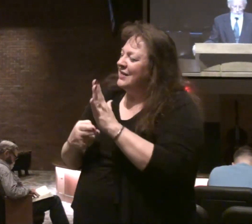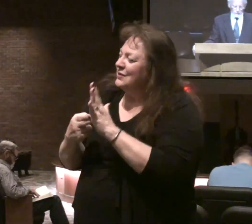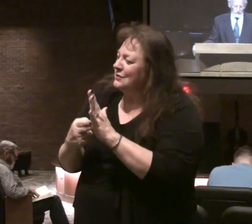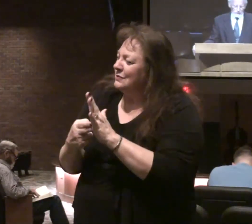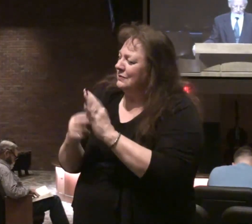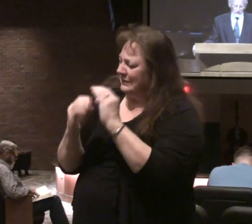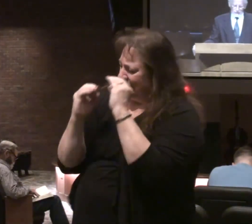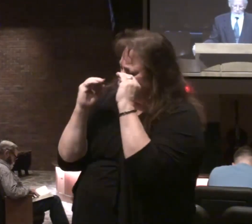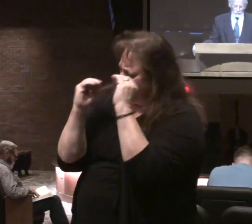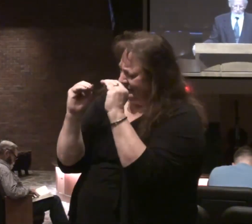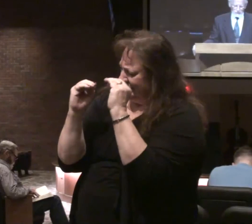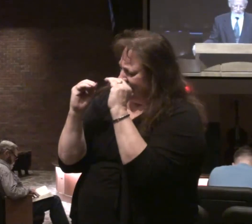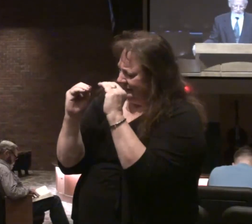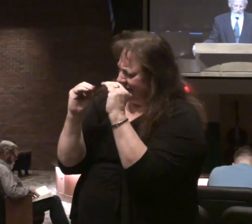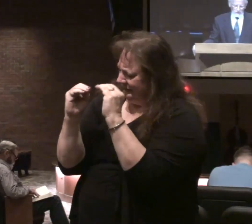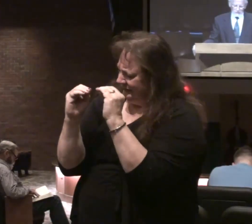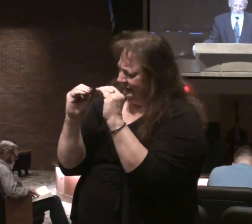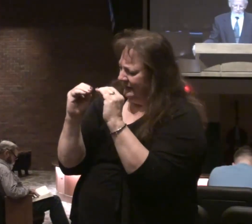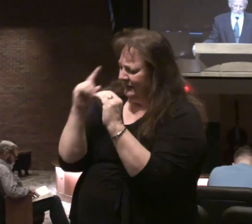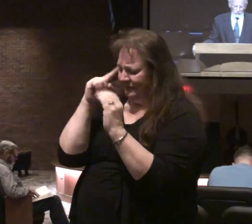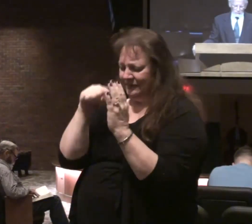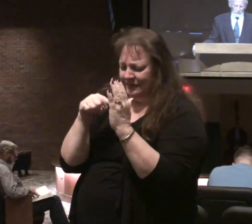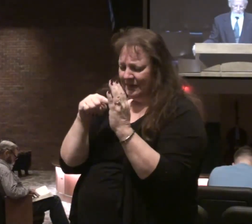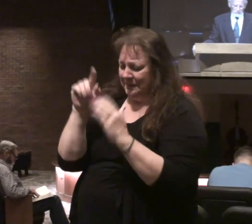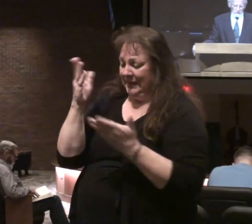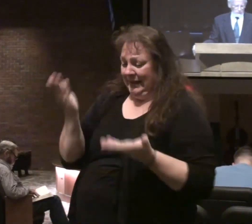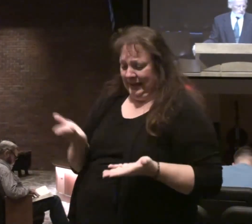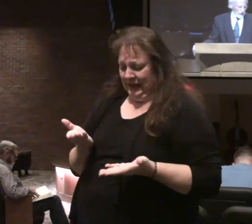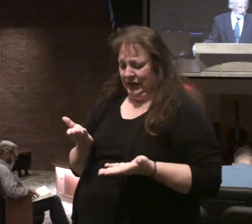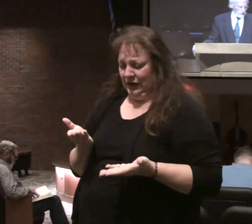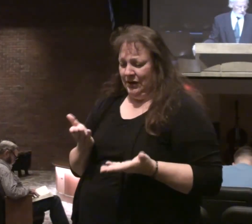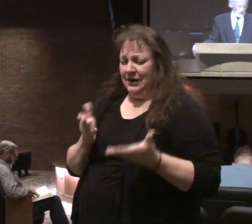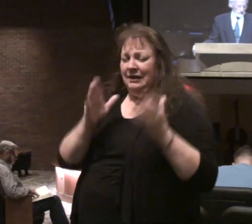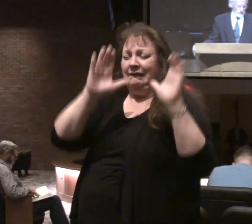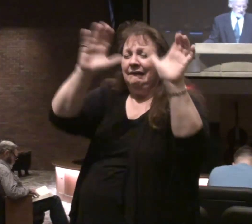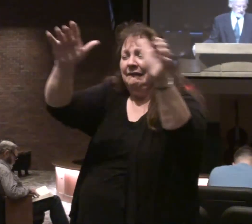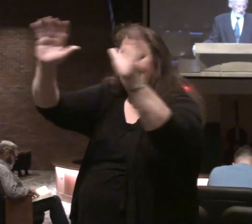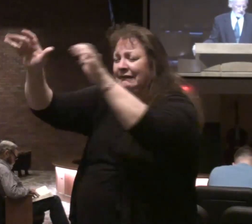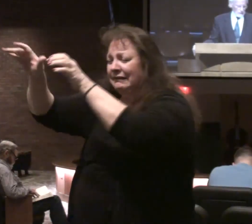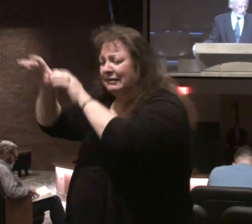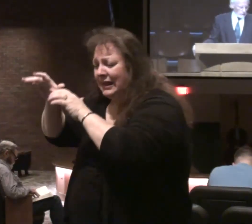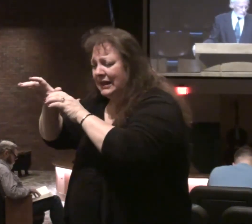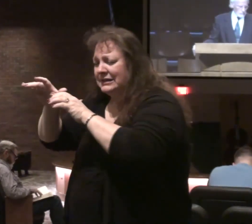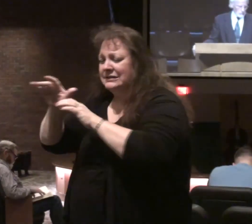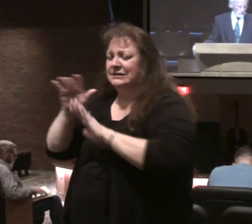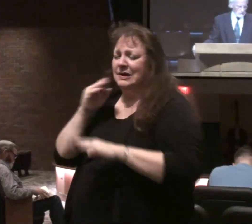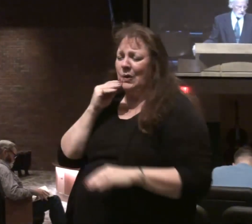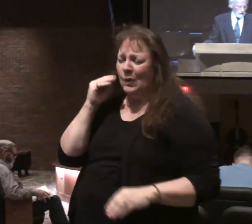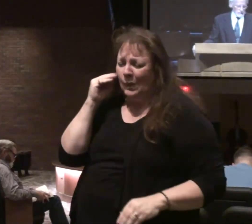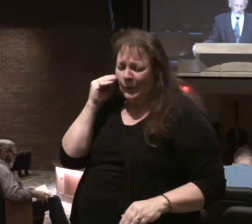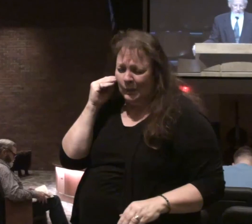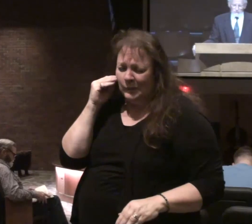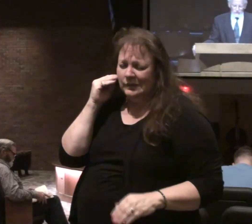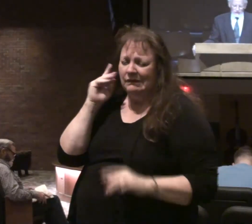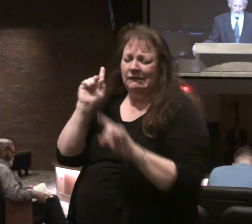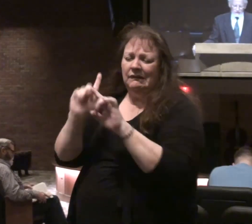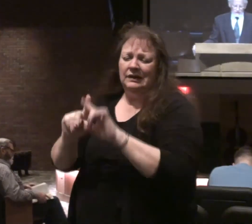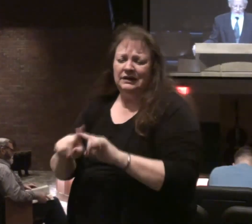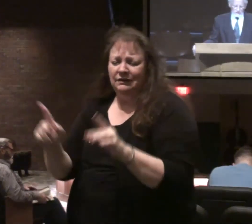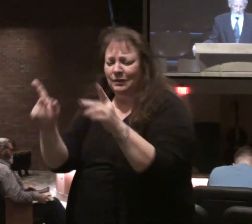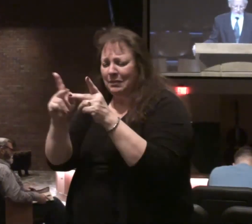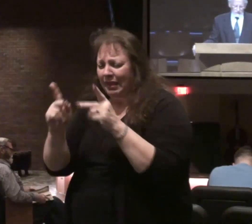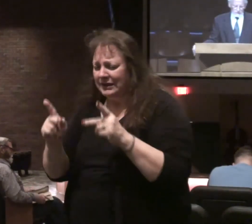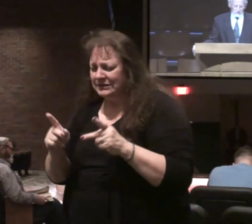we're instructed in, not only from this pulpit, but in the classes, the homes, the various